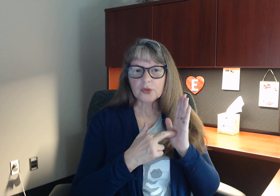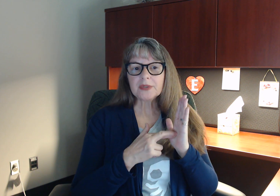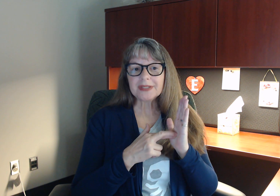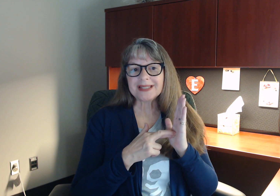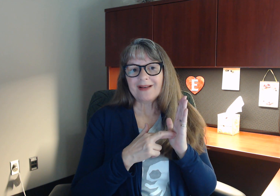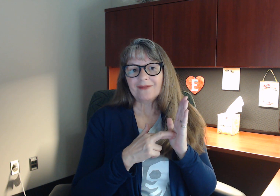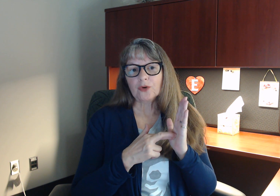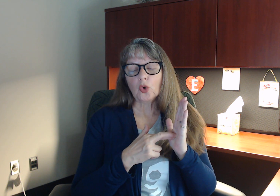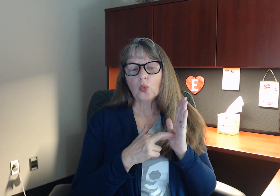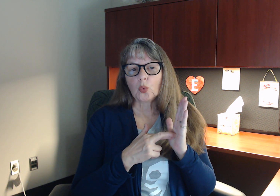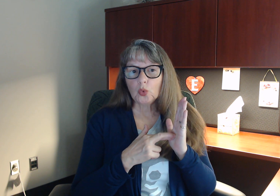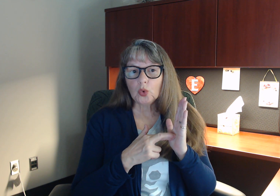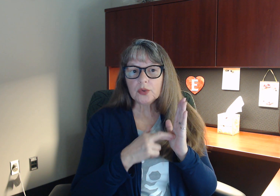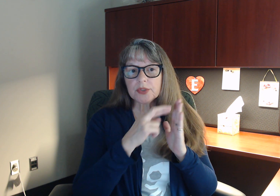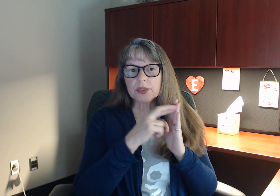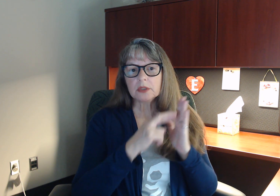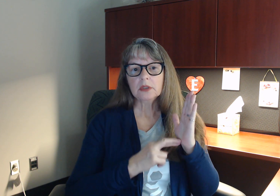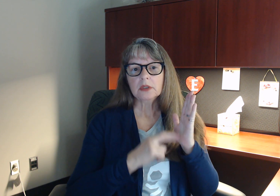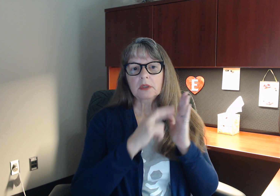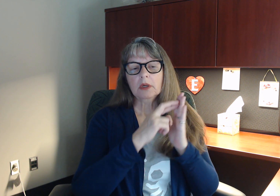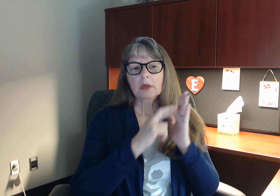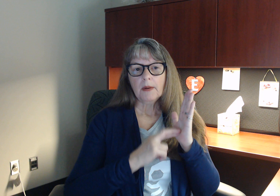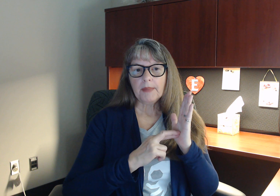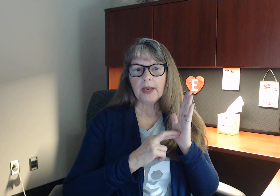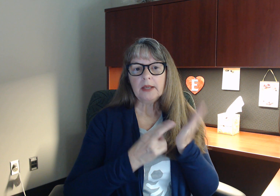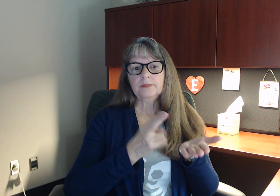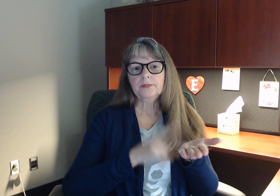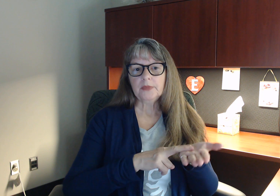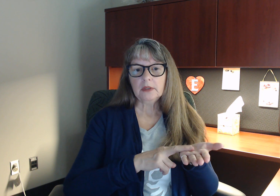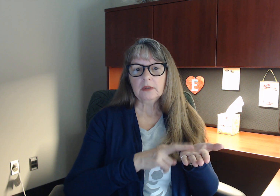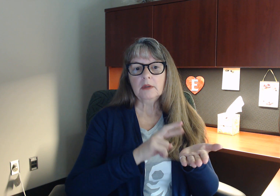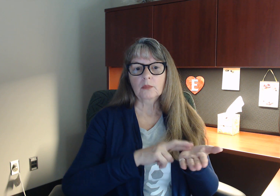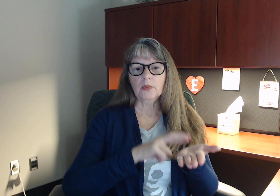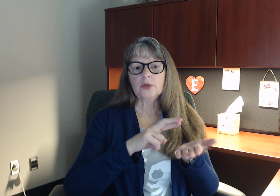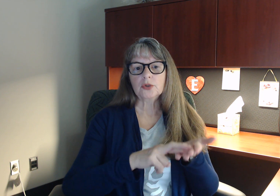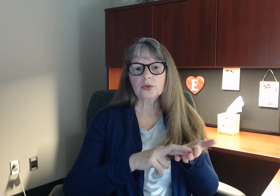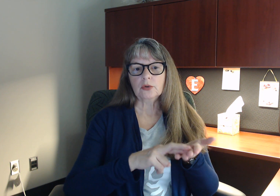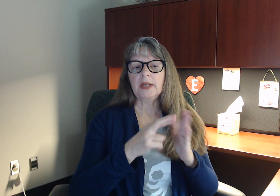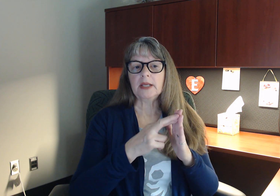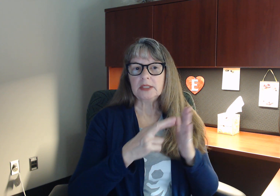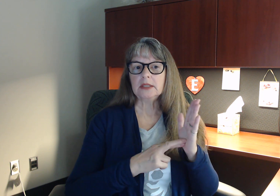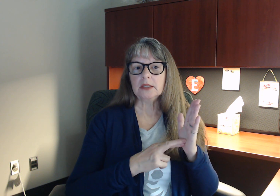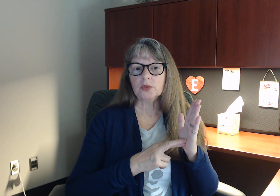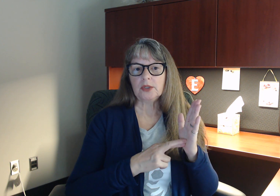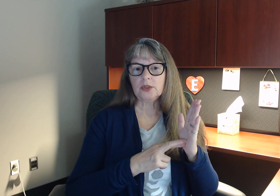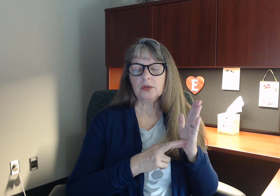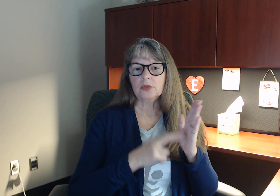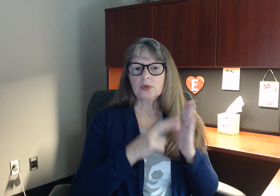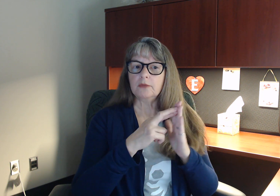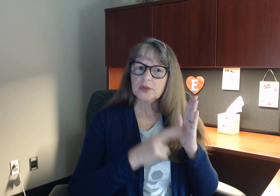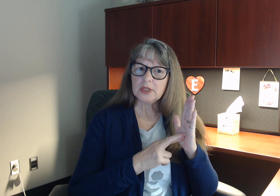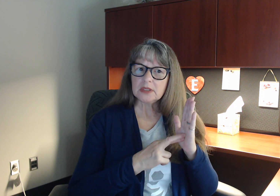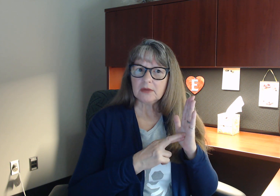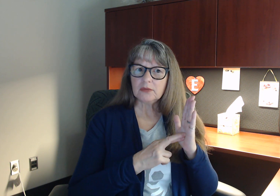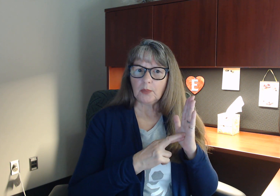is the sign for rules, but register, but I see it this way too. So if you see the